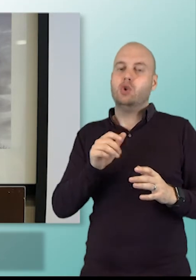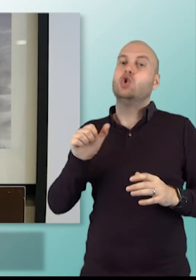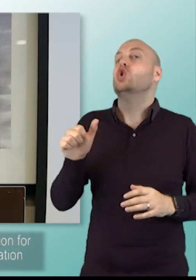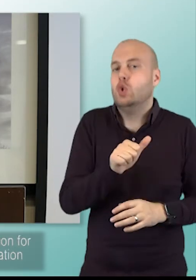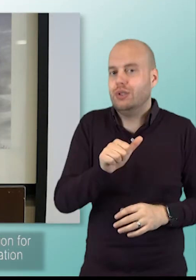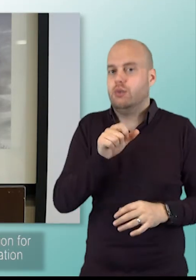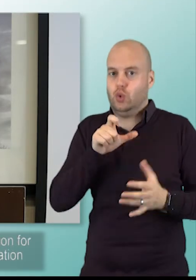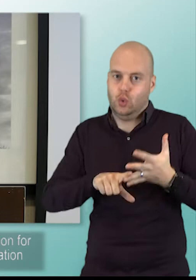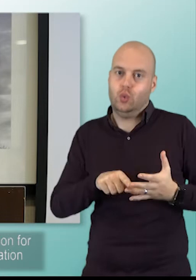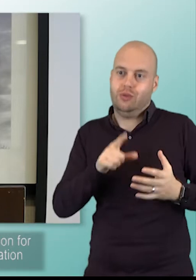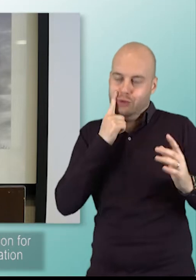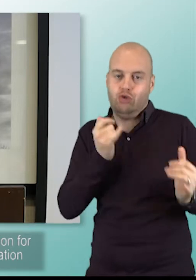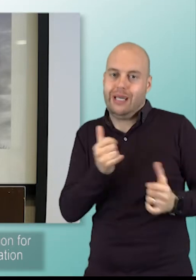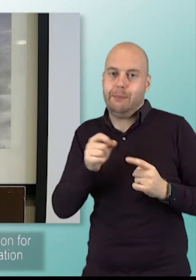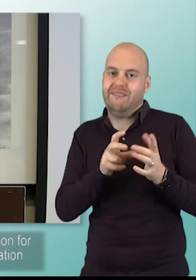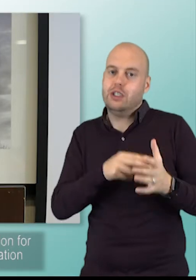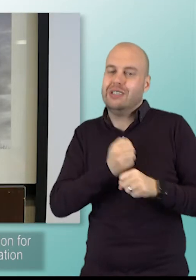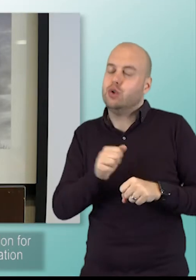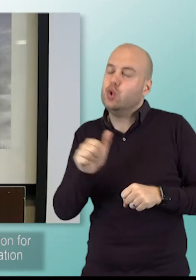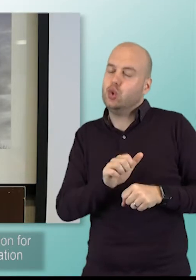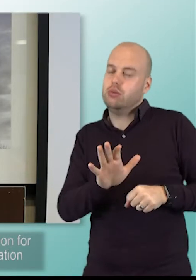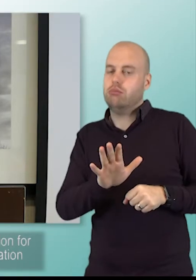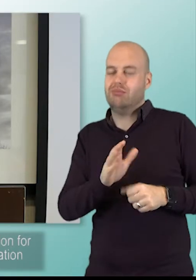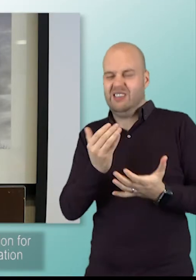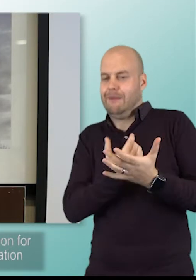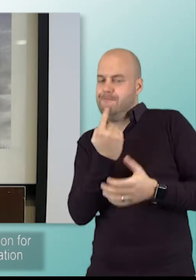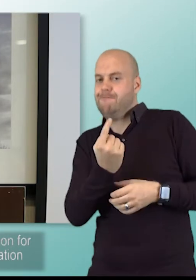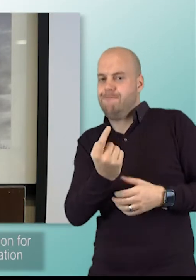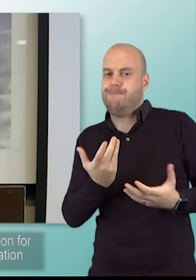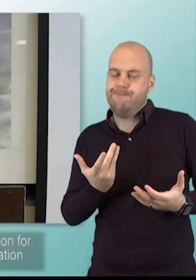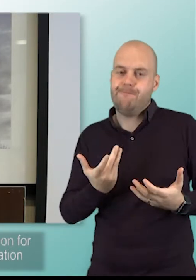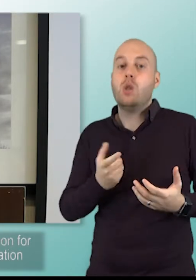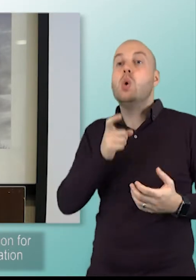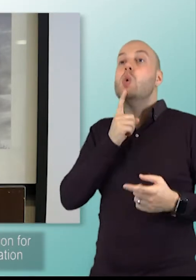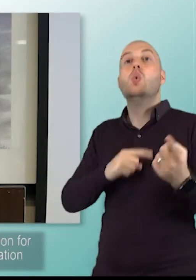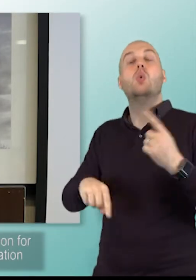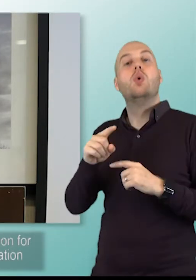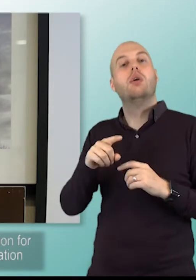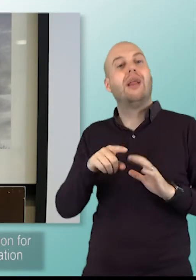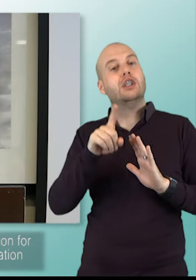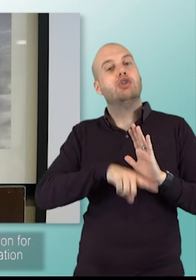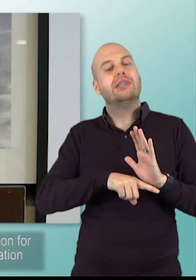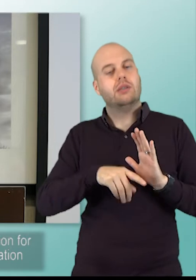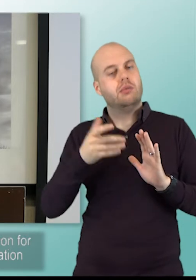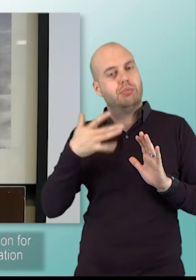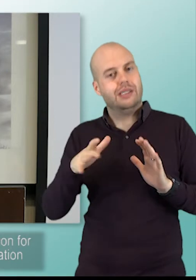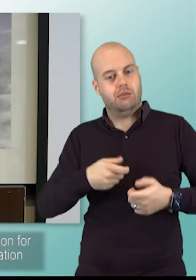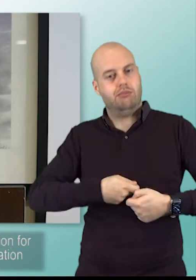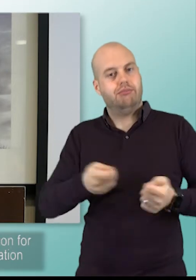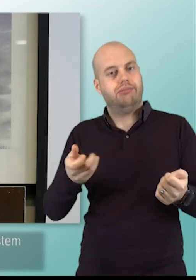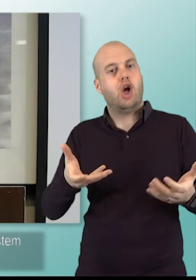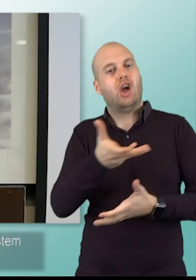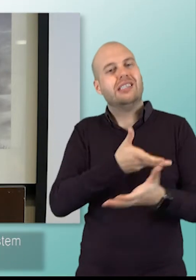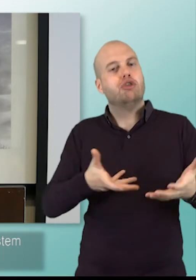door. And we should say at this point that the PVG legislation, for those of you who know, it was out for public